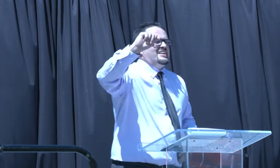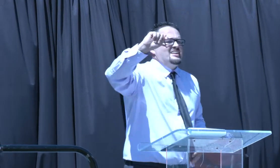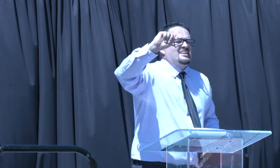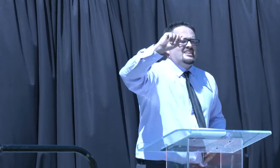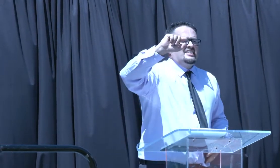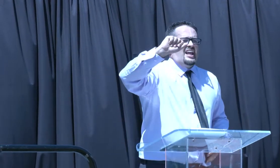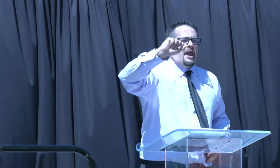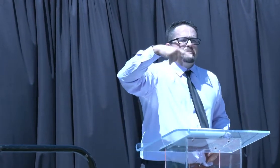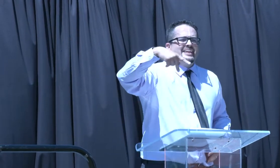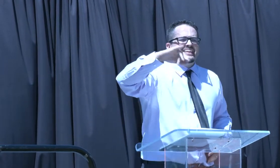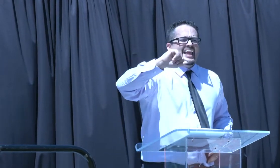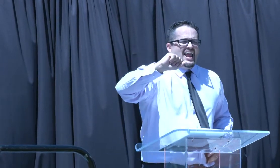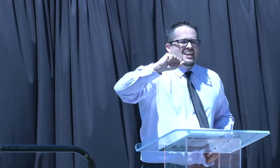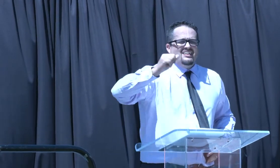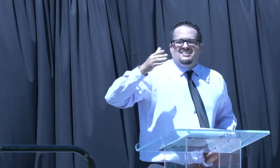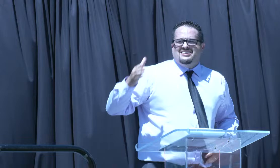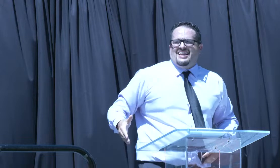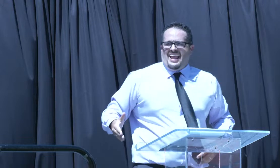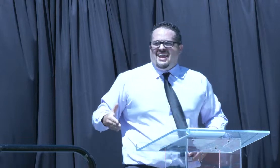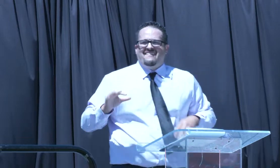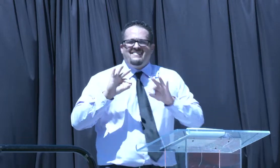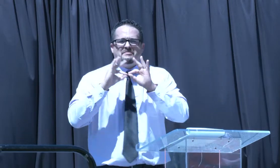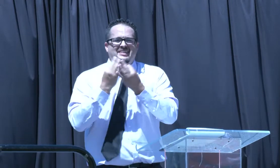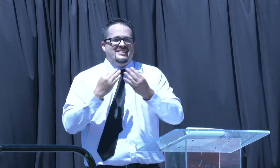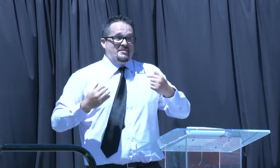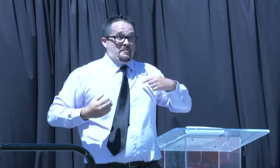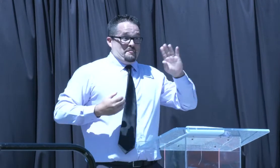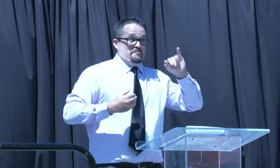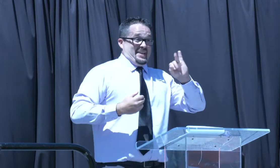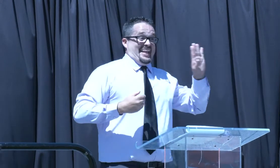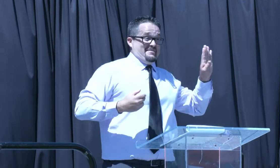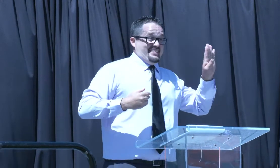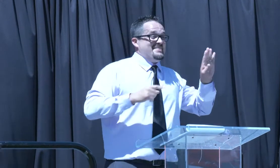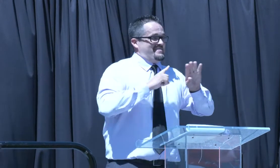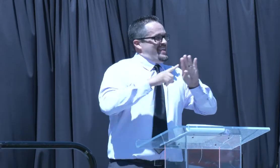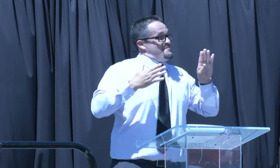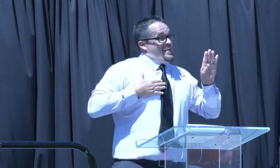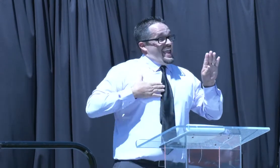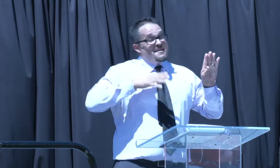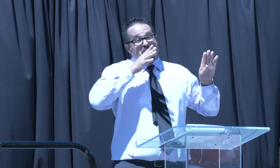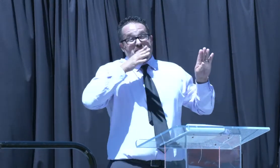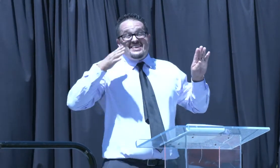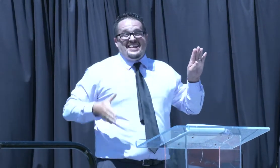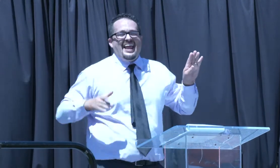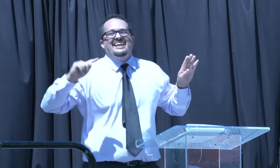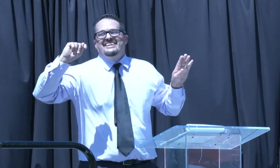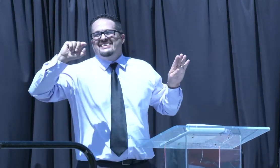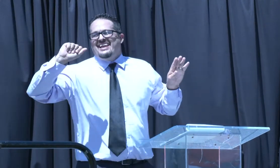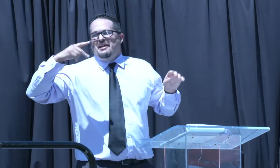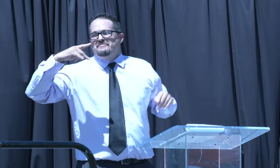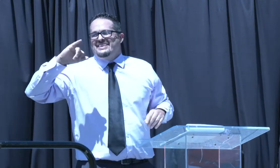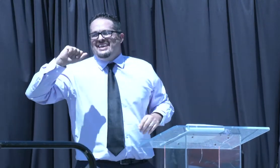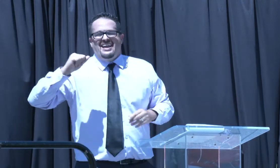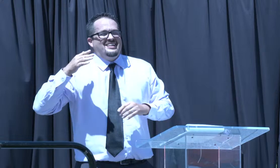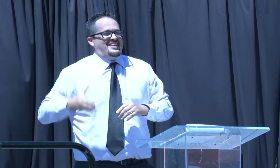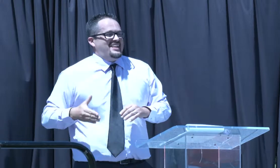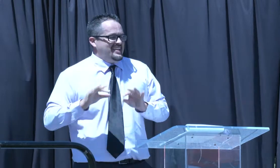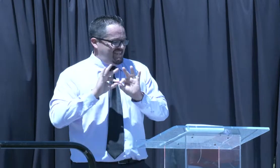My childhood upbringing strongly resonates with the Tapia side of my family.